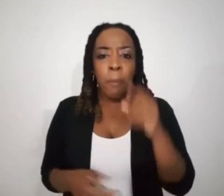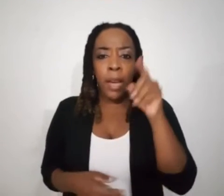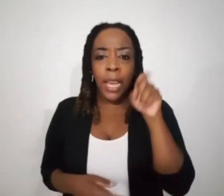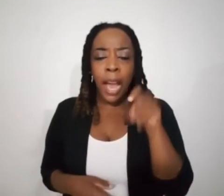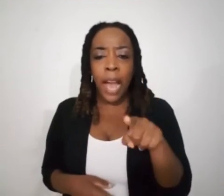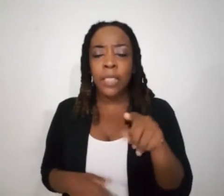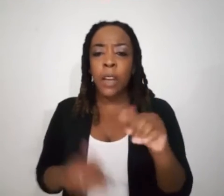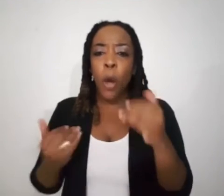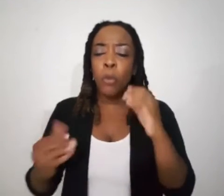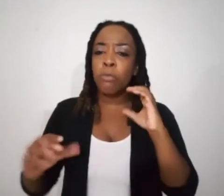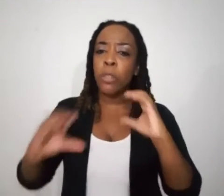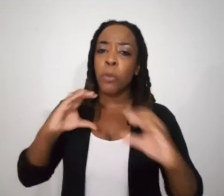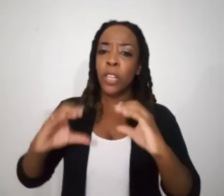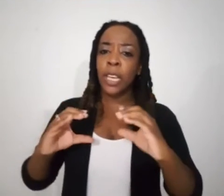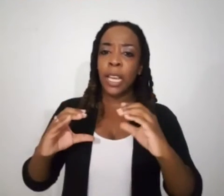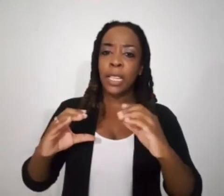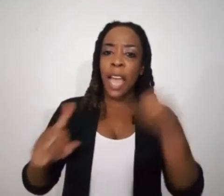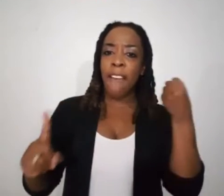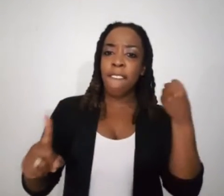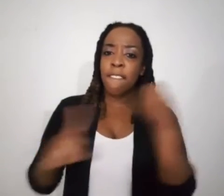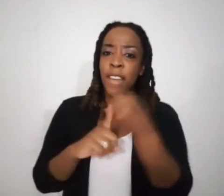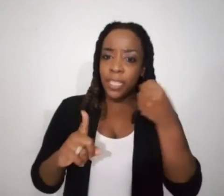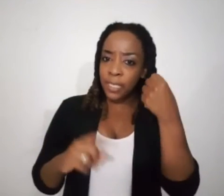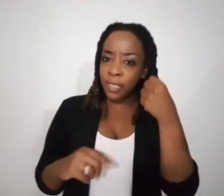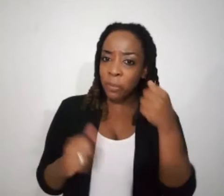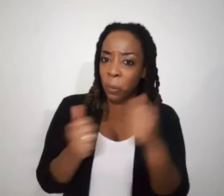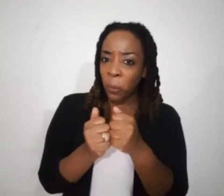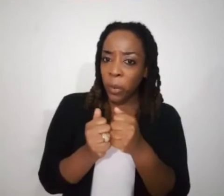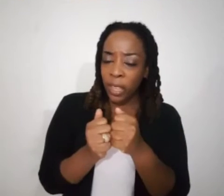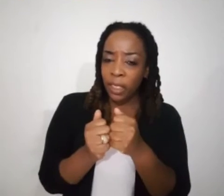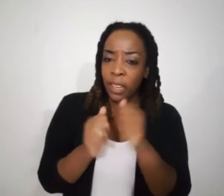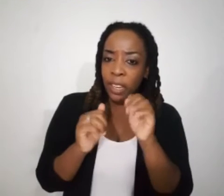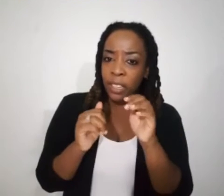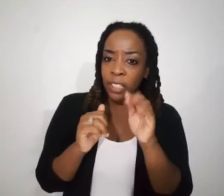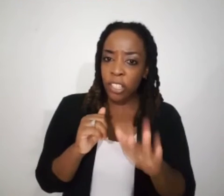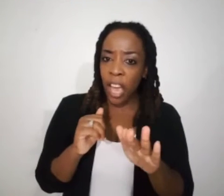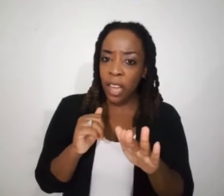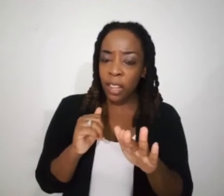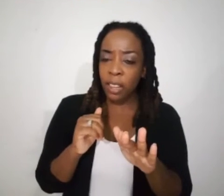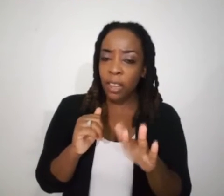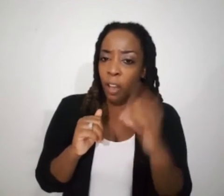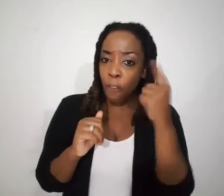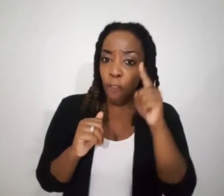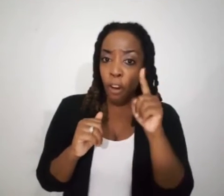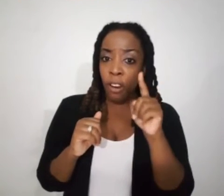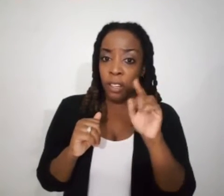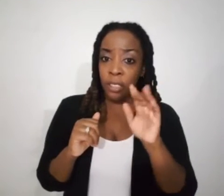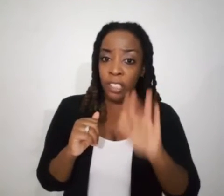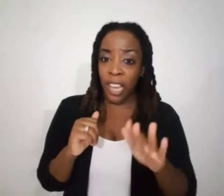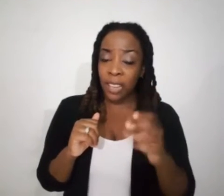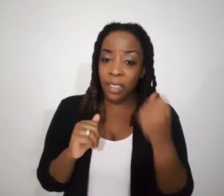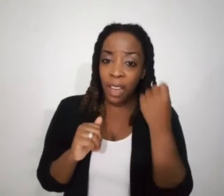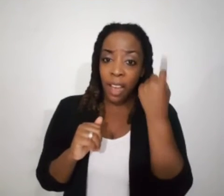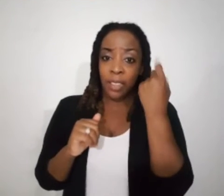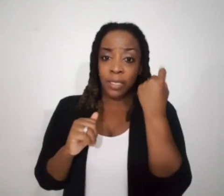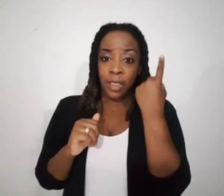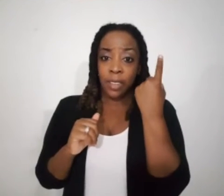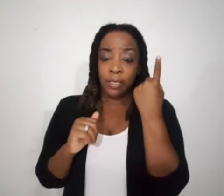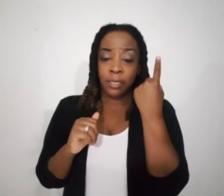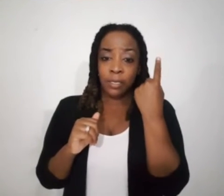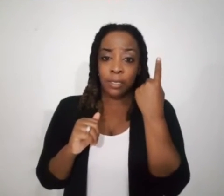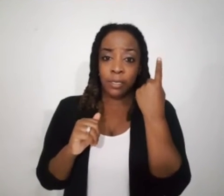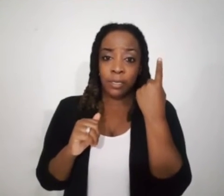child effectively for them to understand, and so you can understand them more as